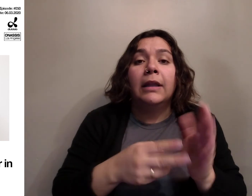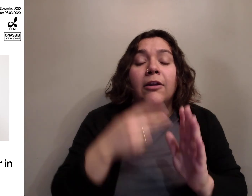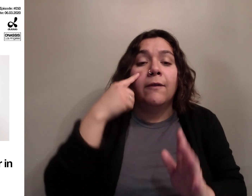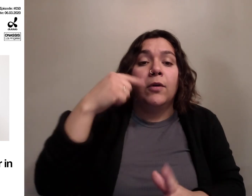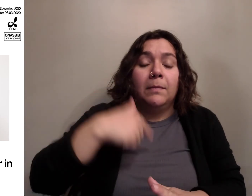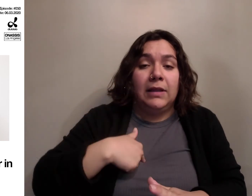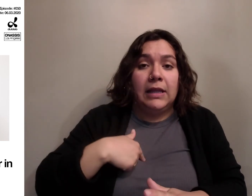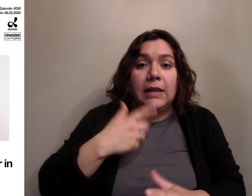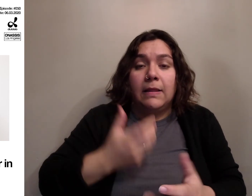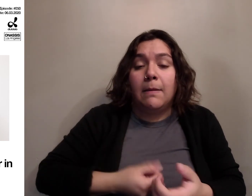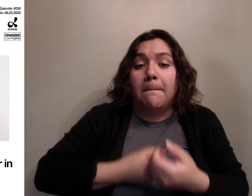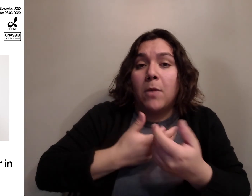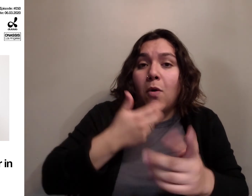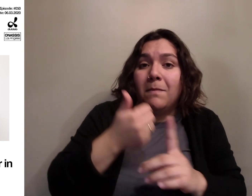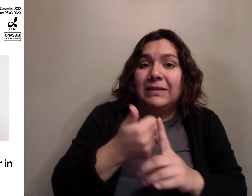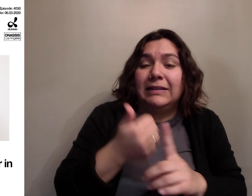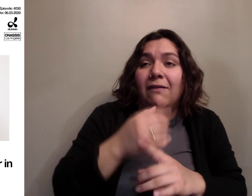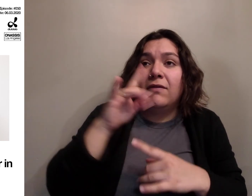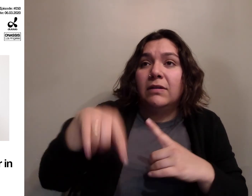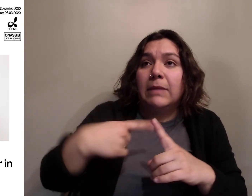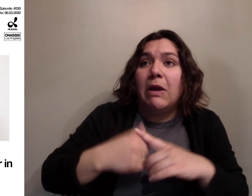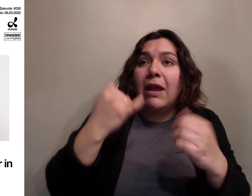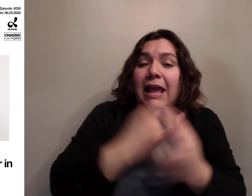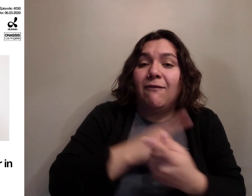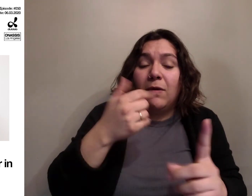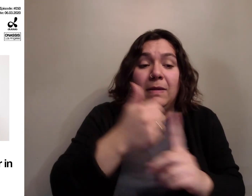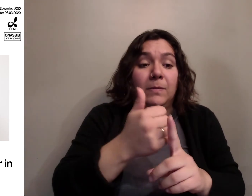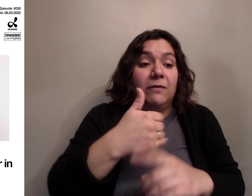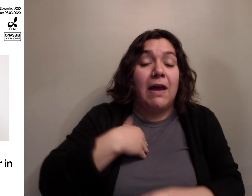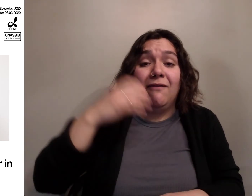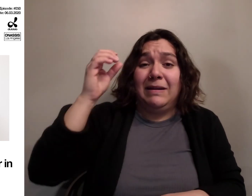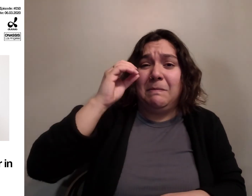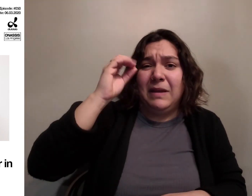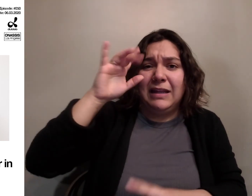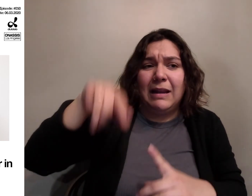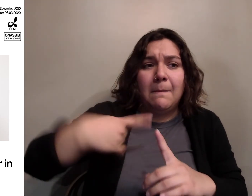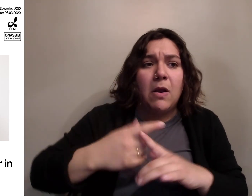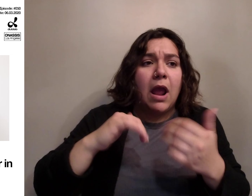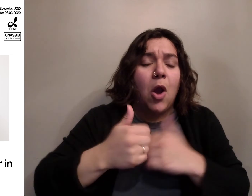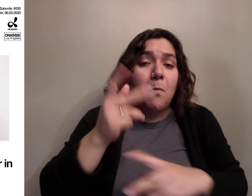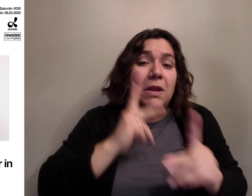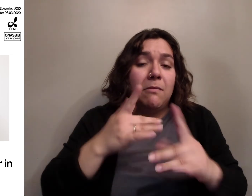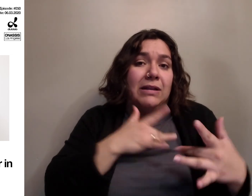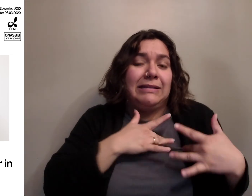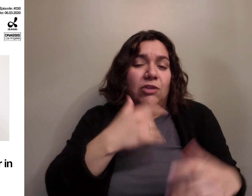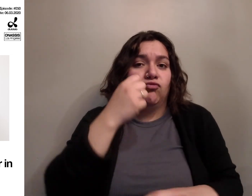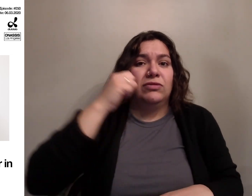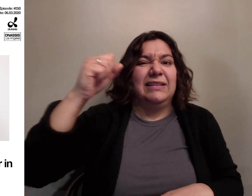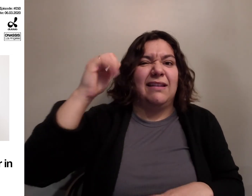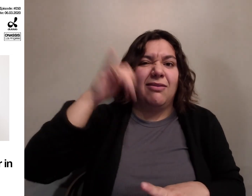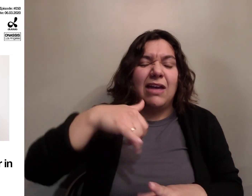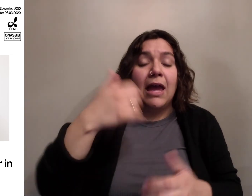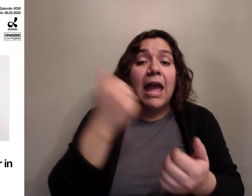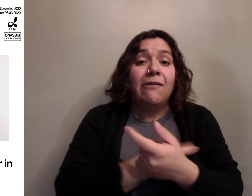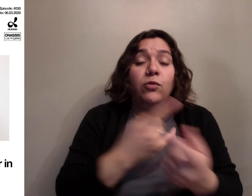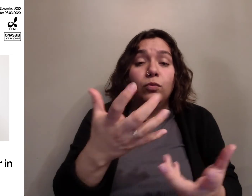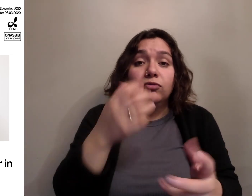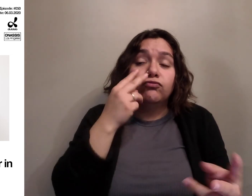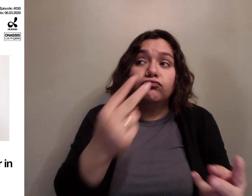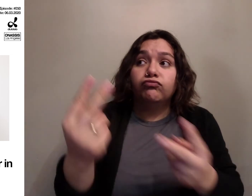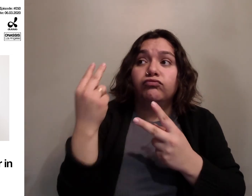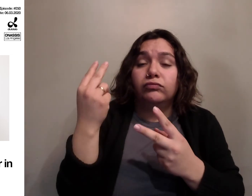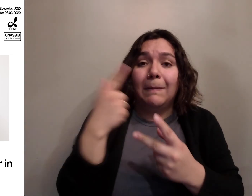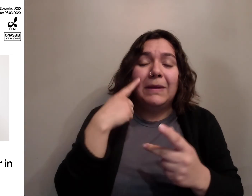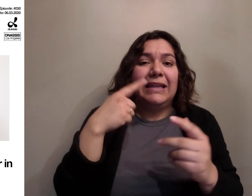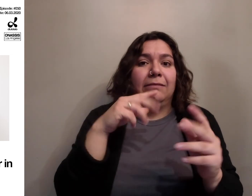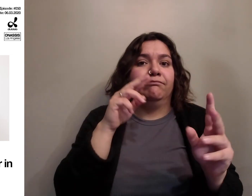embassy and all this stuff. So it was, for me, the poem was also just about how everybody has an opinion about how